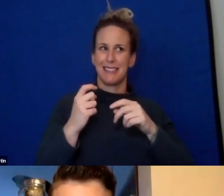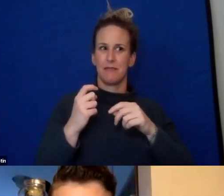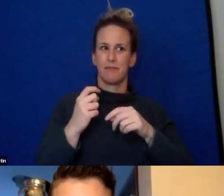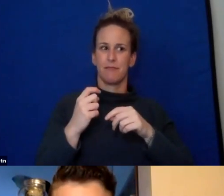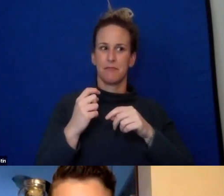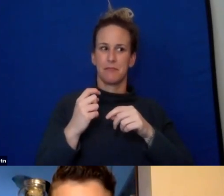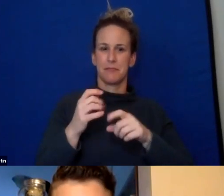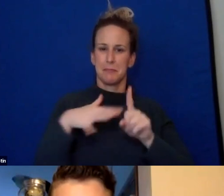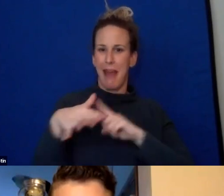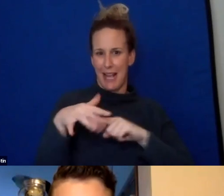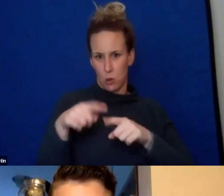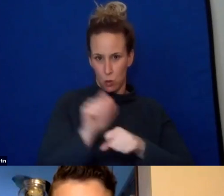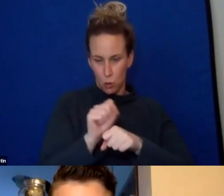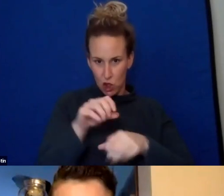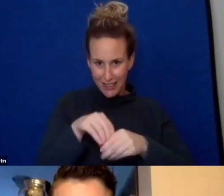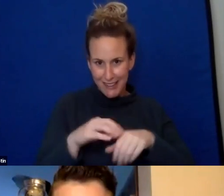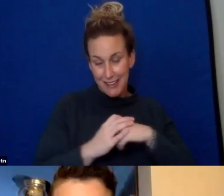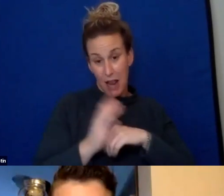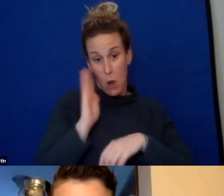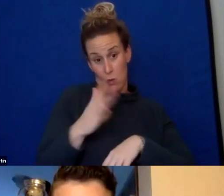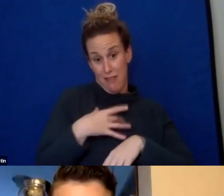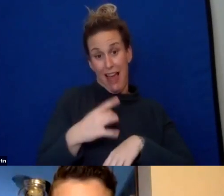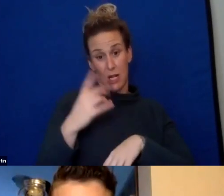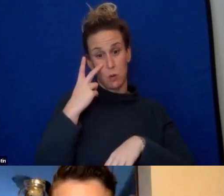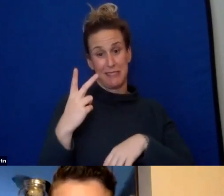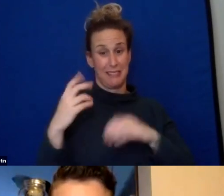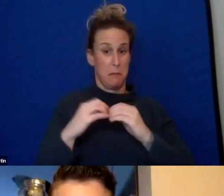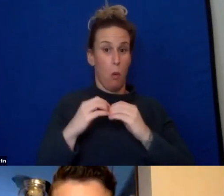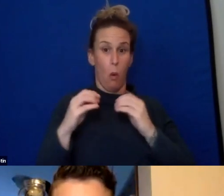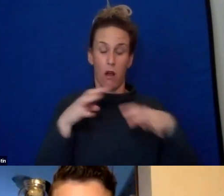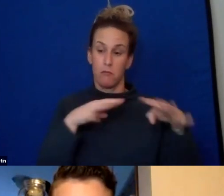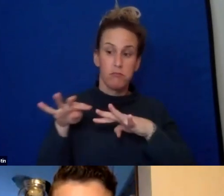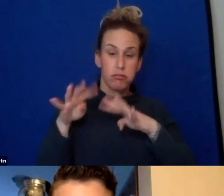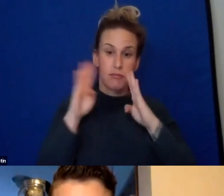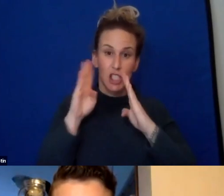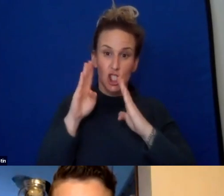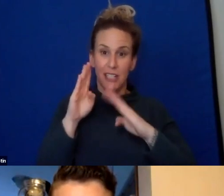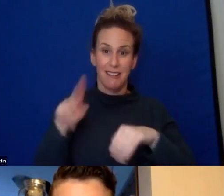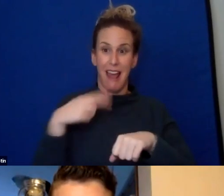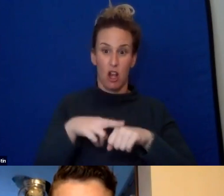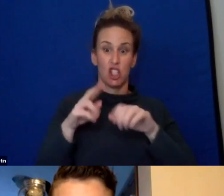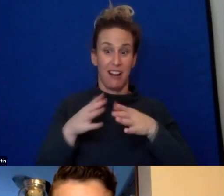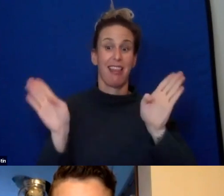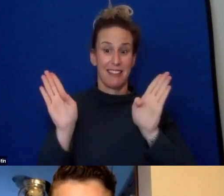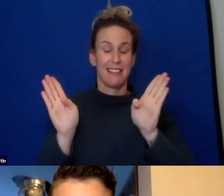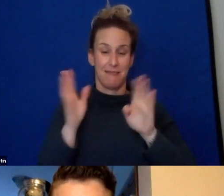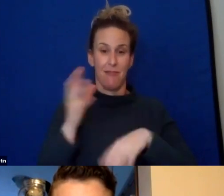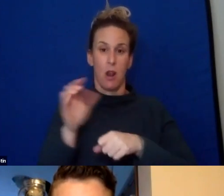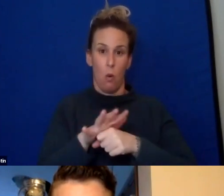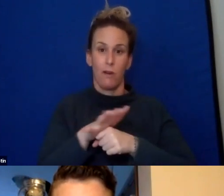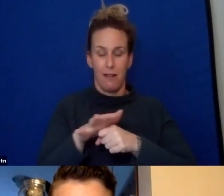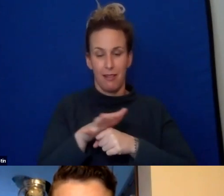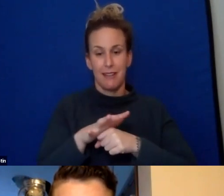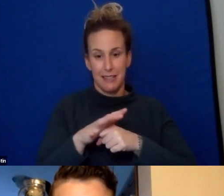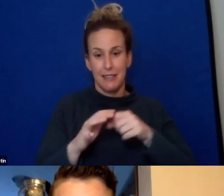i would like to see some more attention nationally going toward uh these issues and then also in local community